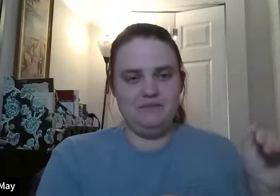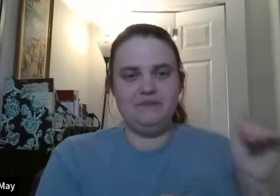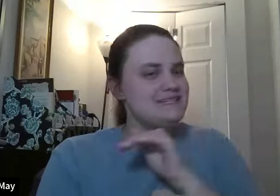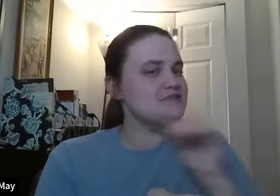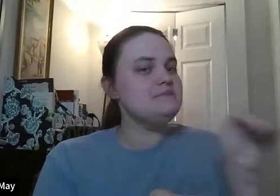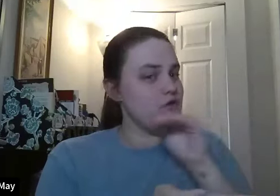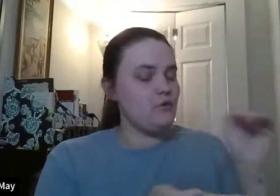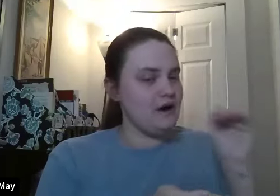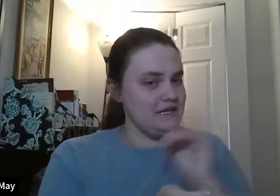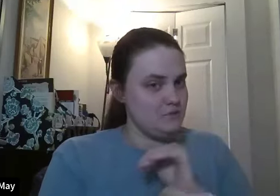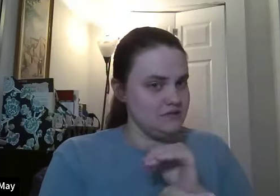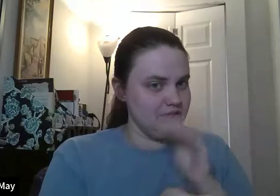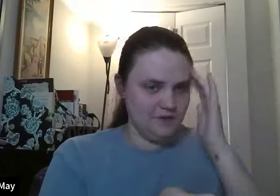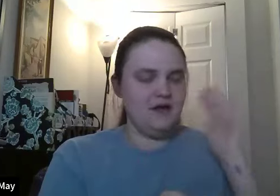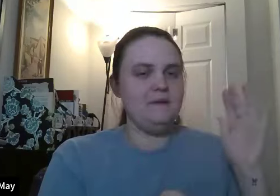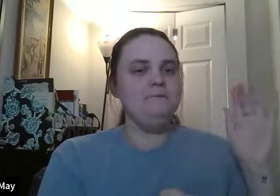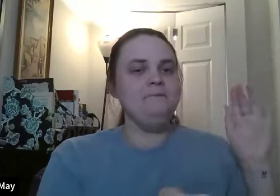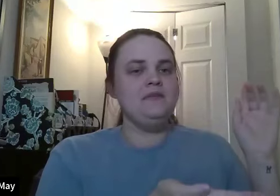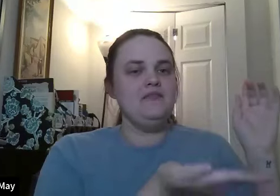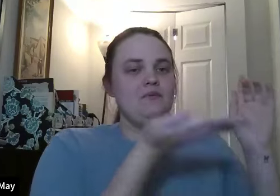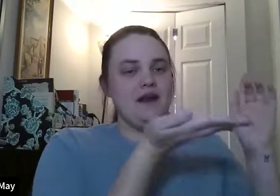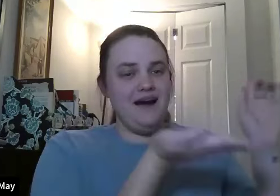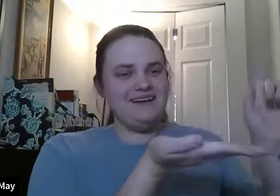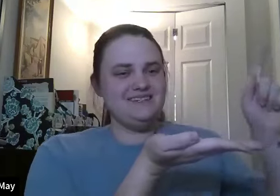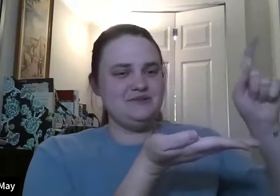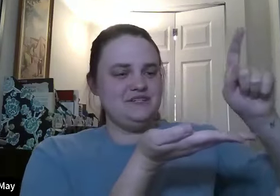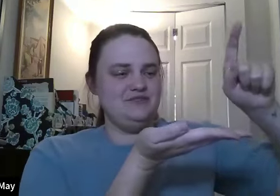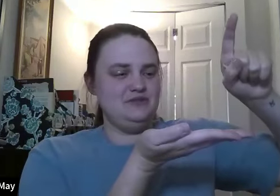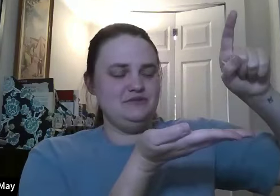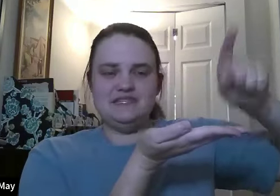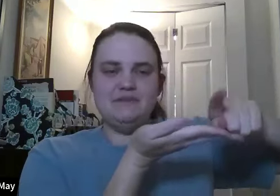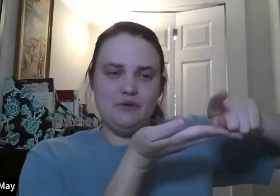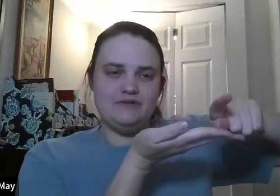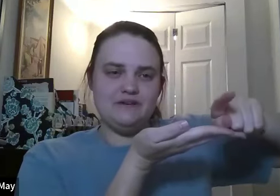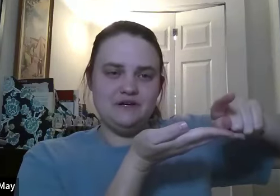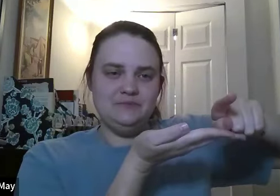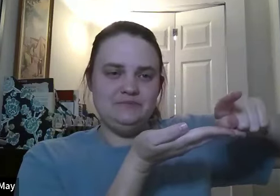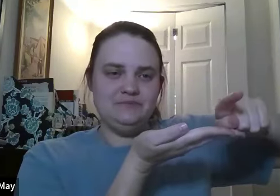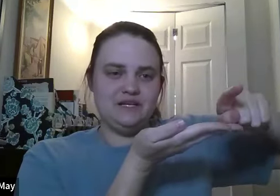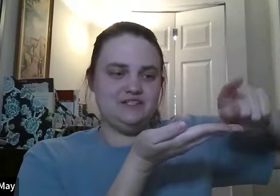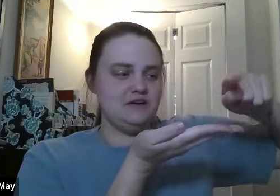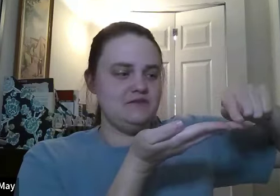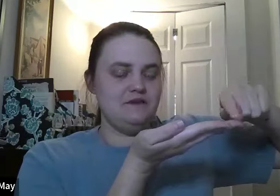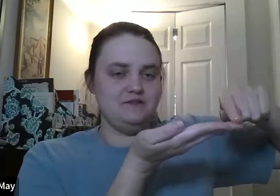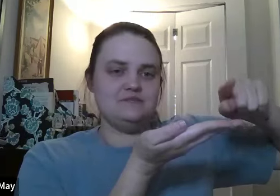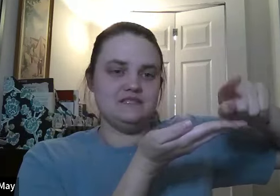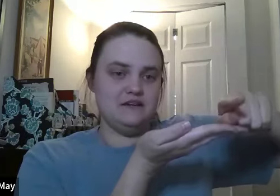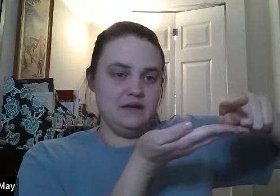But I still see both quite equally. Okay. The one I do is you do the same pointer finger, but you start at the fingertips instead of the